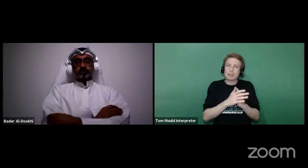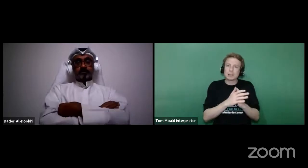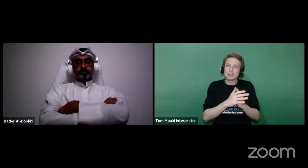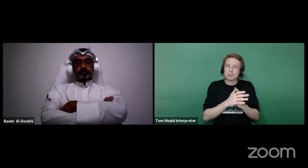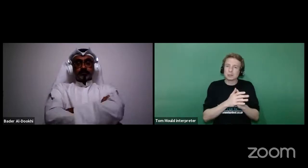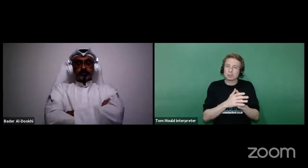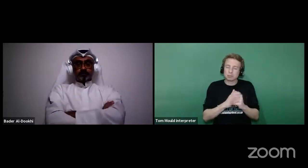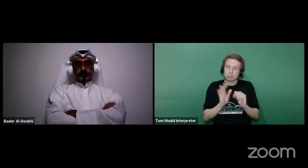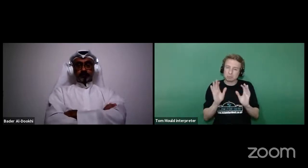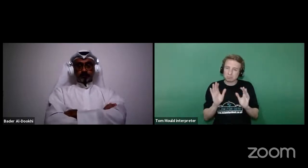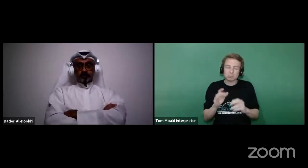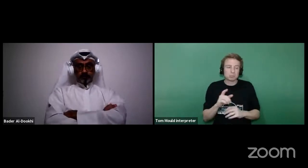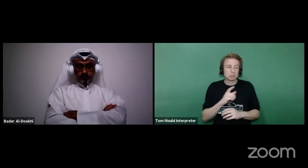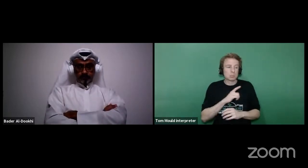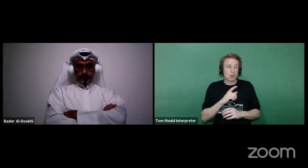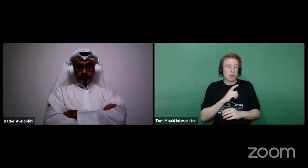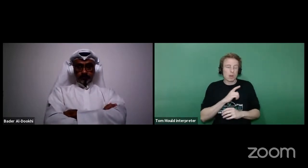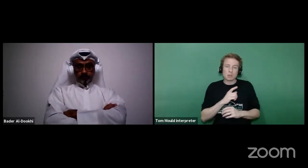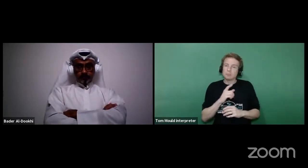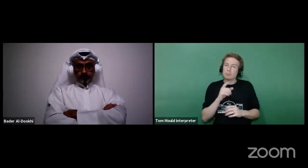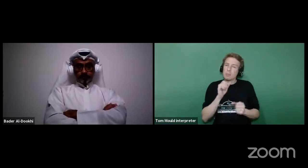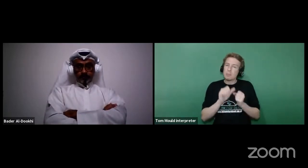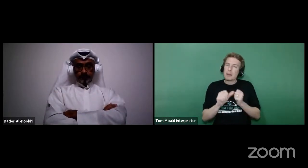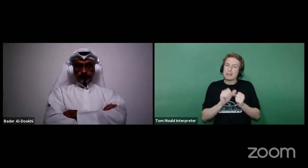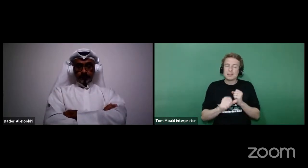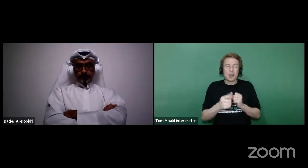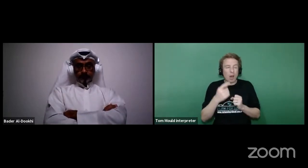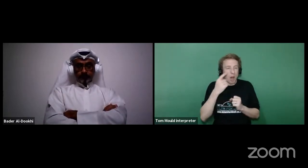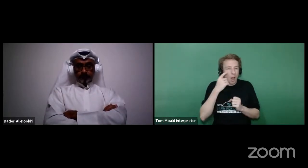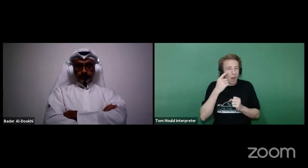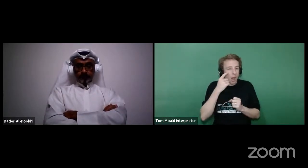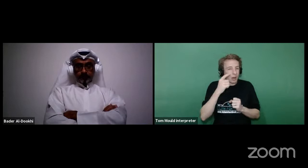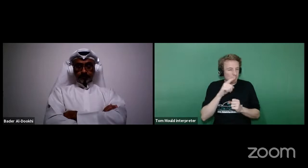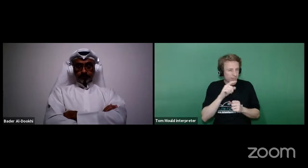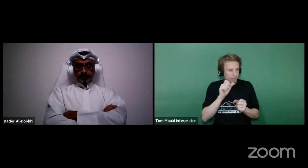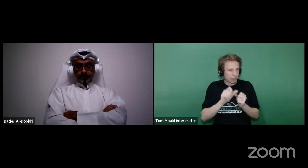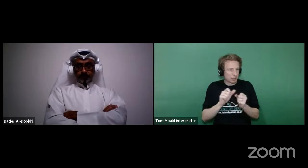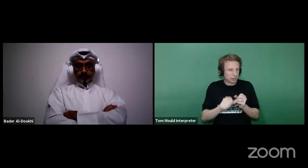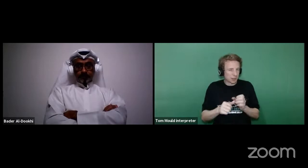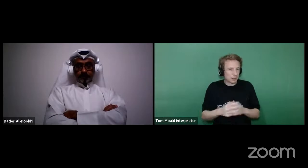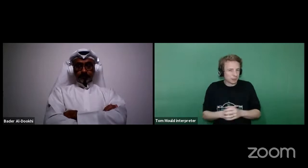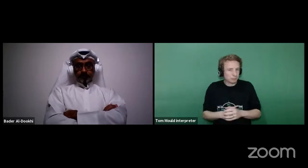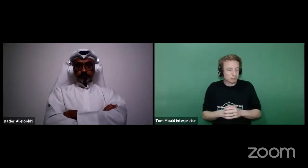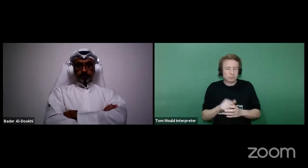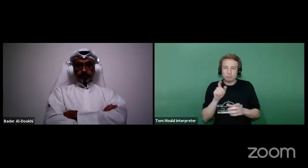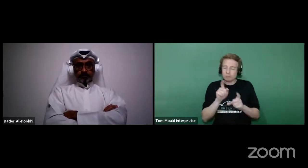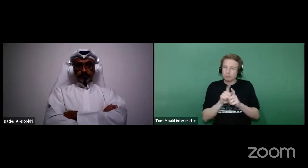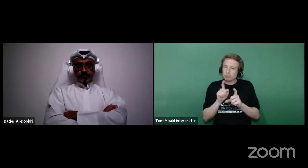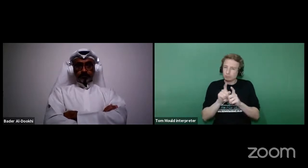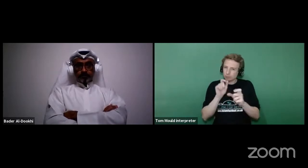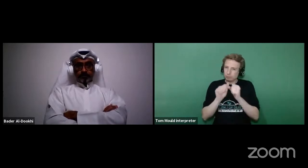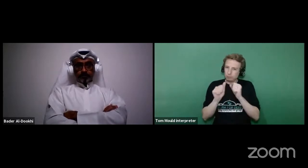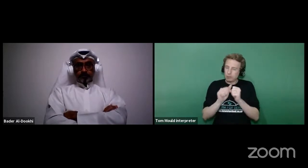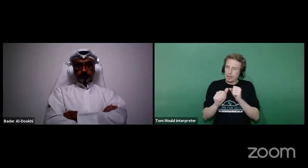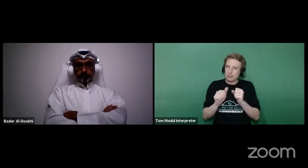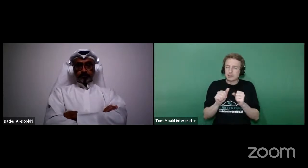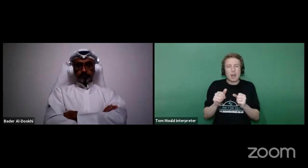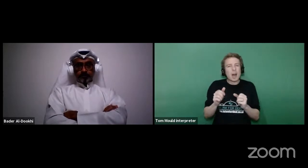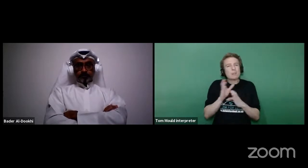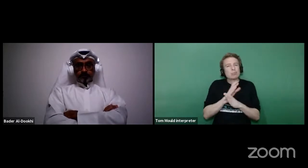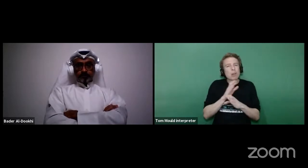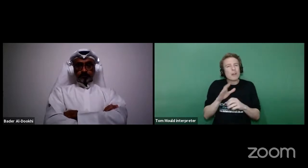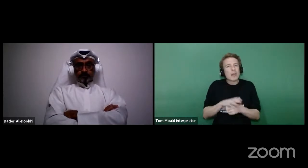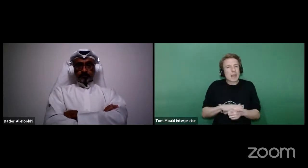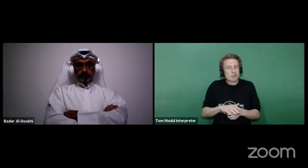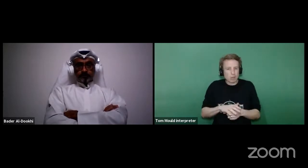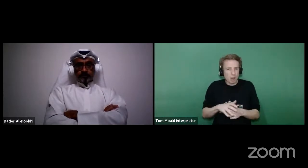it is better for their eye, and it is more chaste for the private part. And whosoever